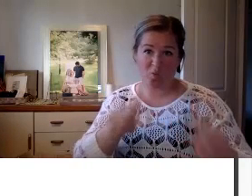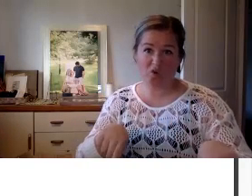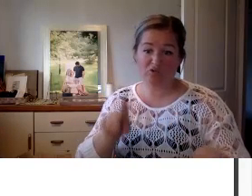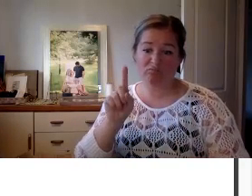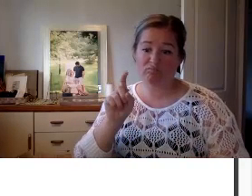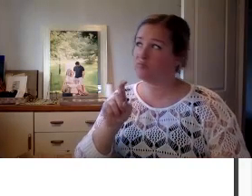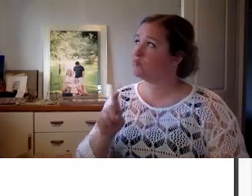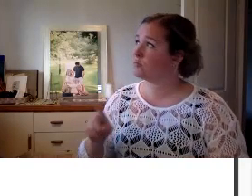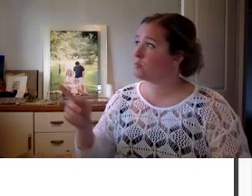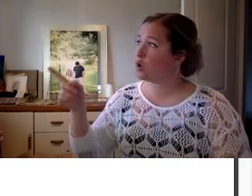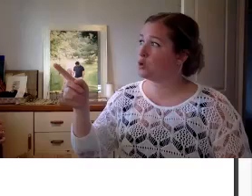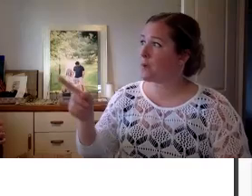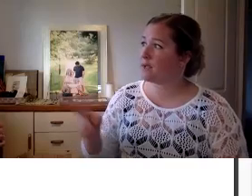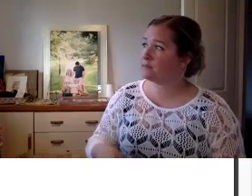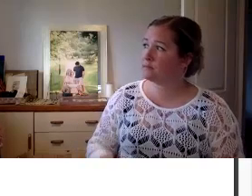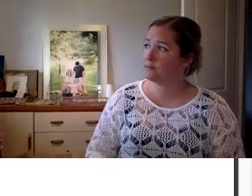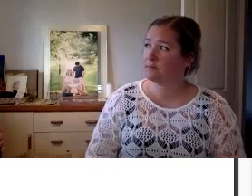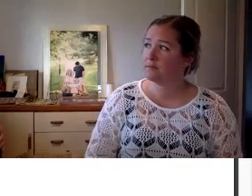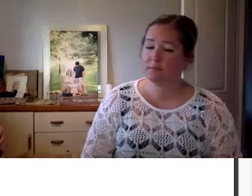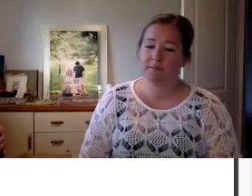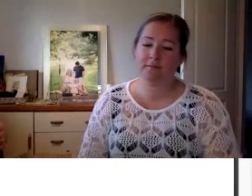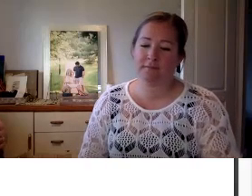ready to order, and a question mark.